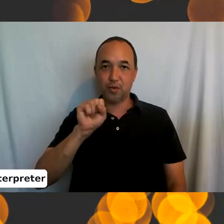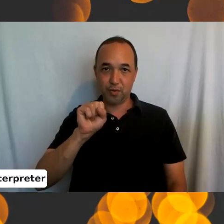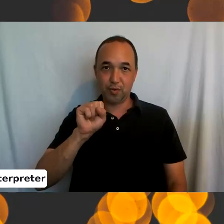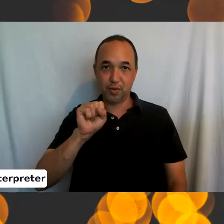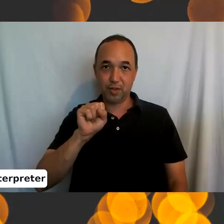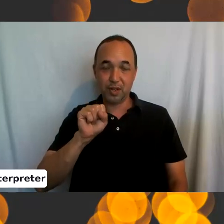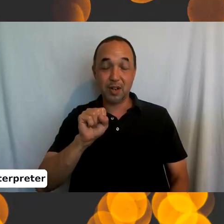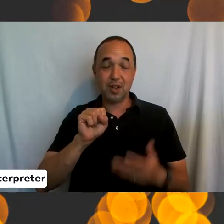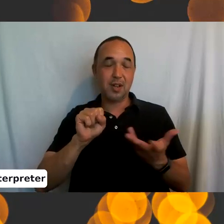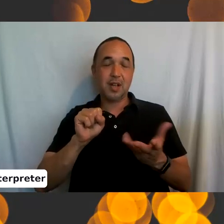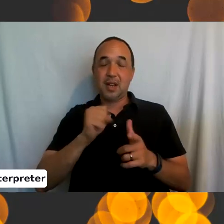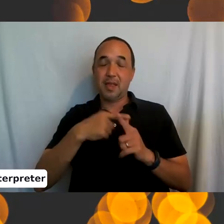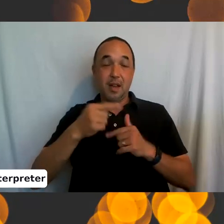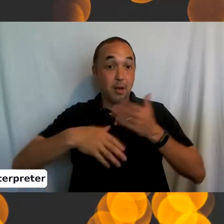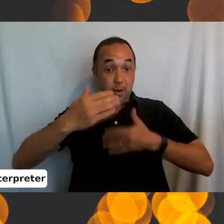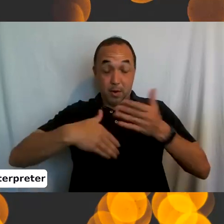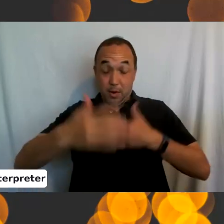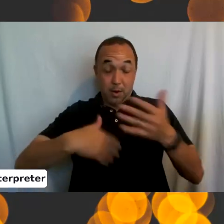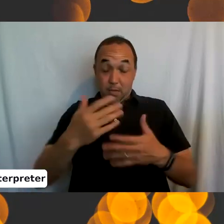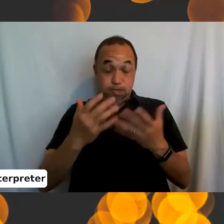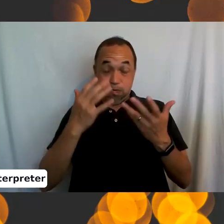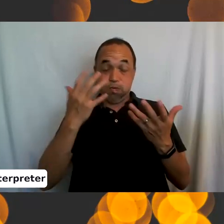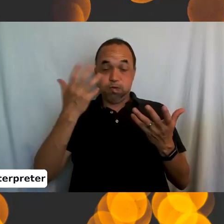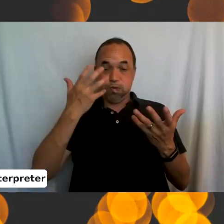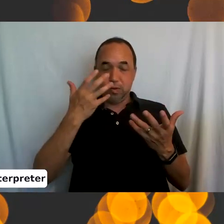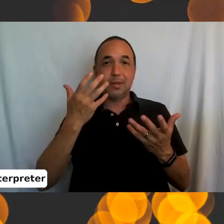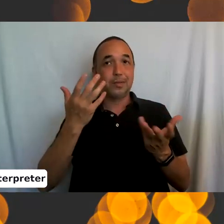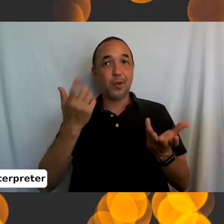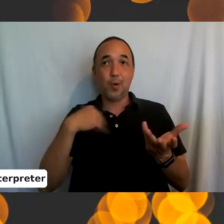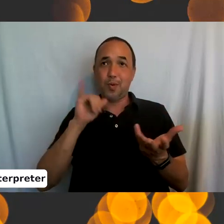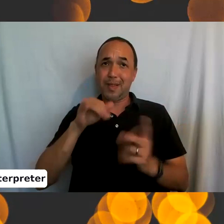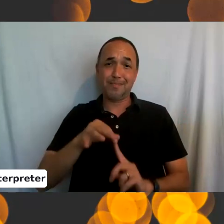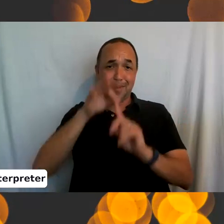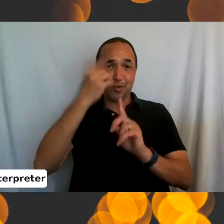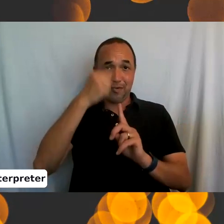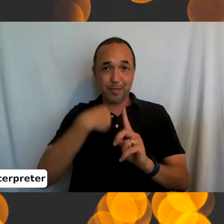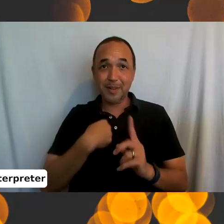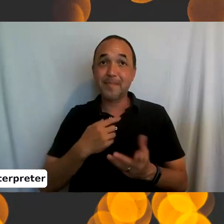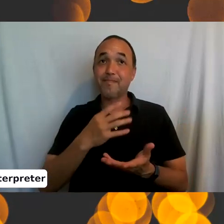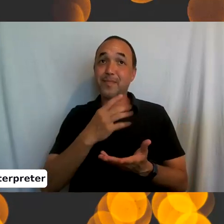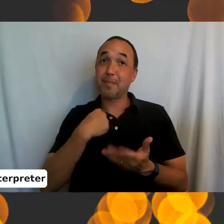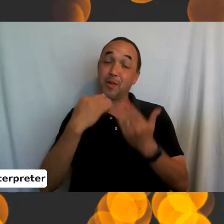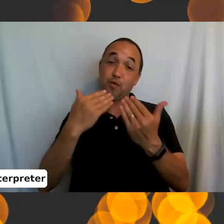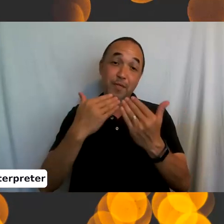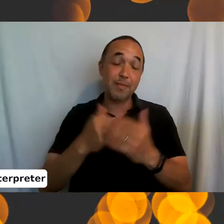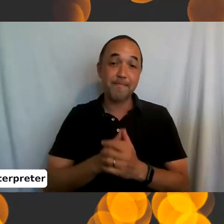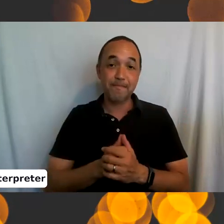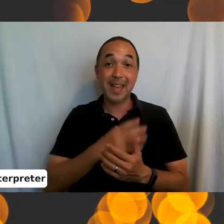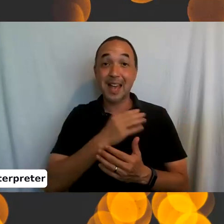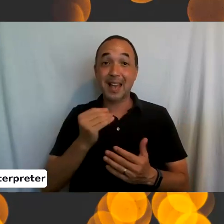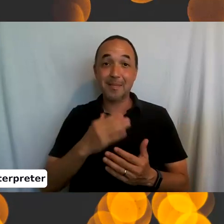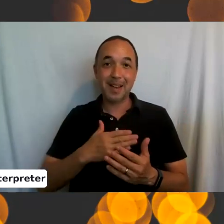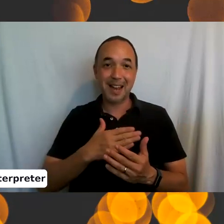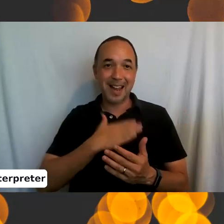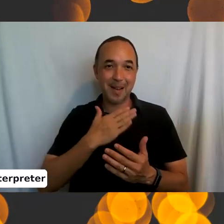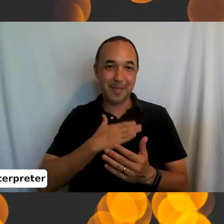I find myself in a really unique position, and I'm very thankful for it. And I'm thankful to be able to talk to you guys about all this today. So, I see Trisha